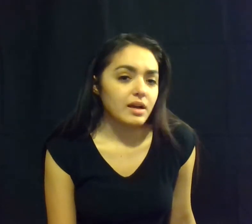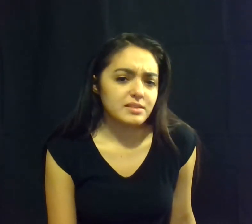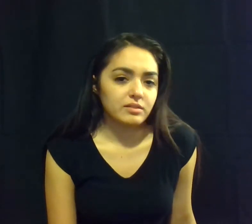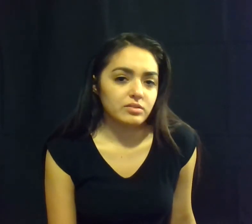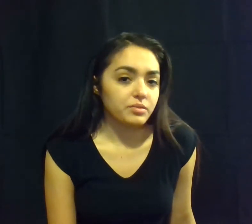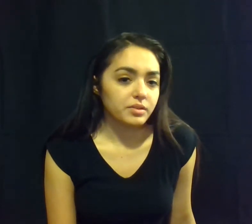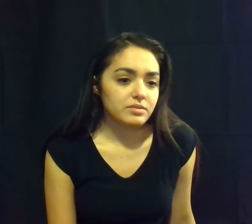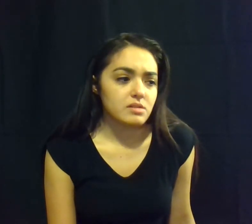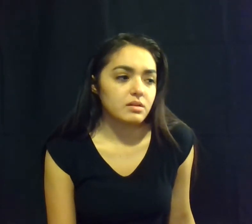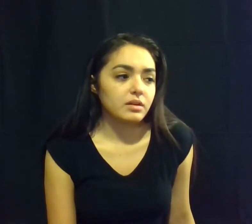still don't know where those things are.